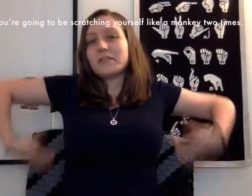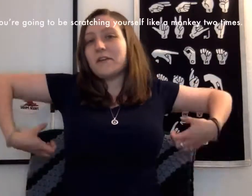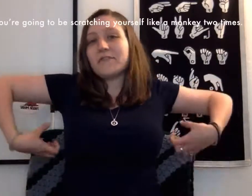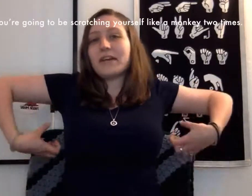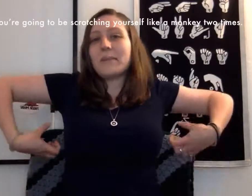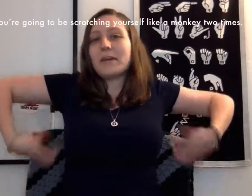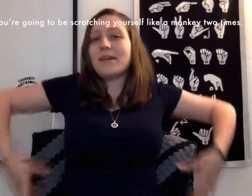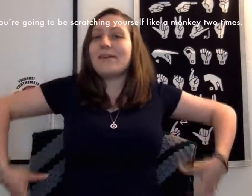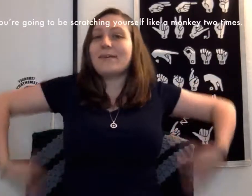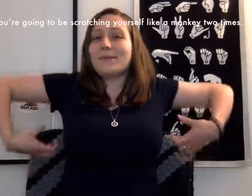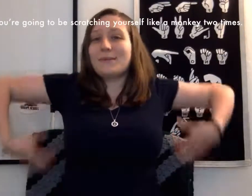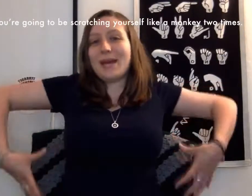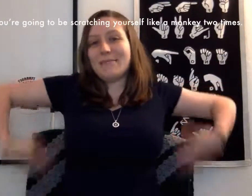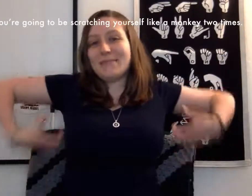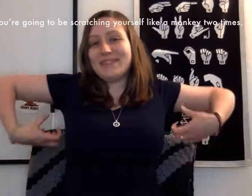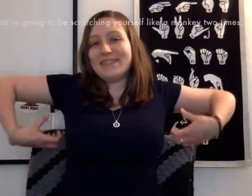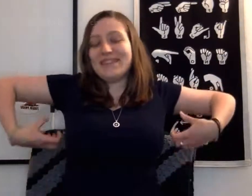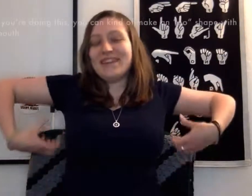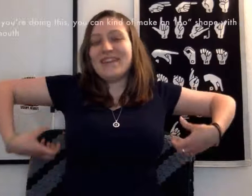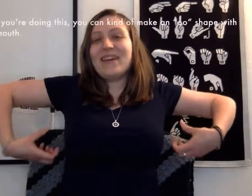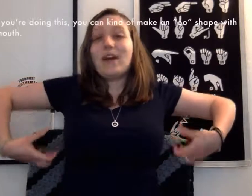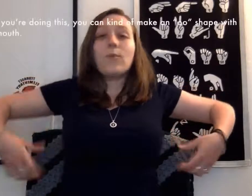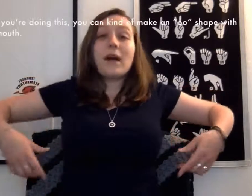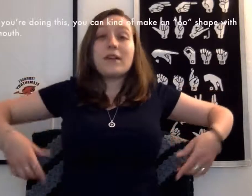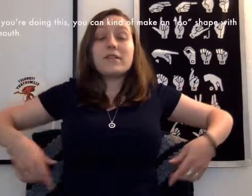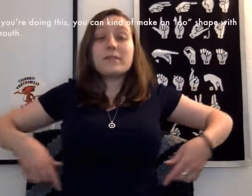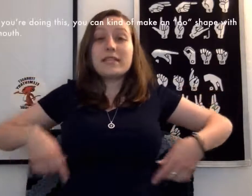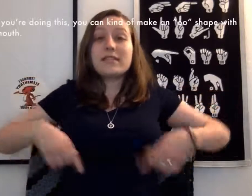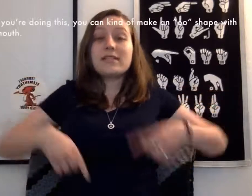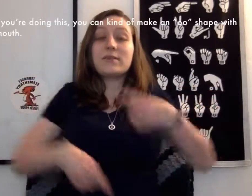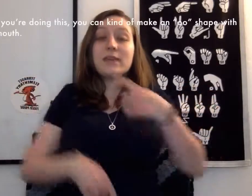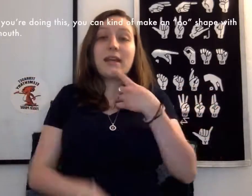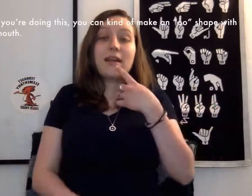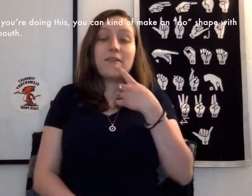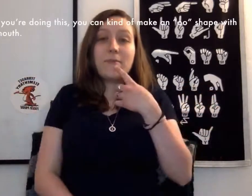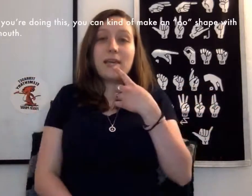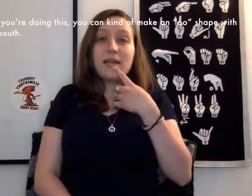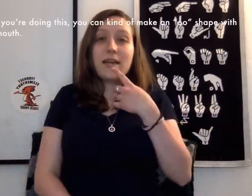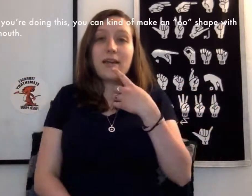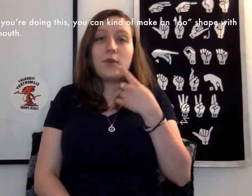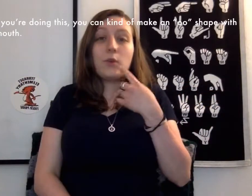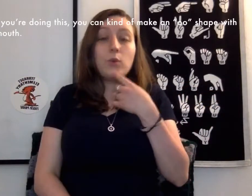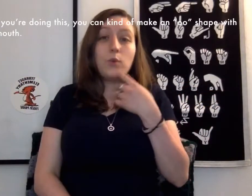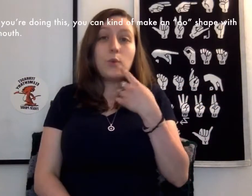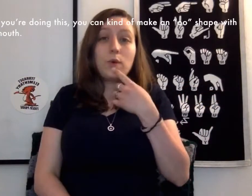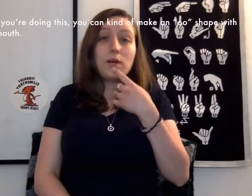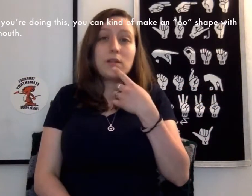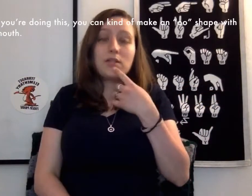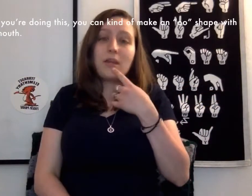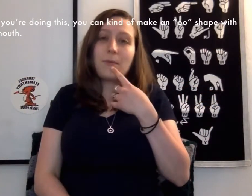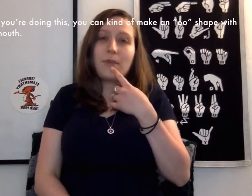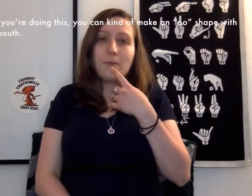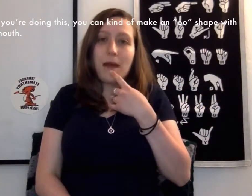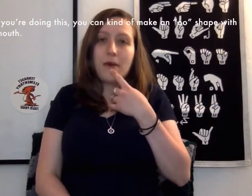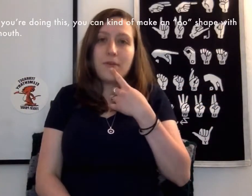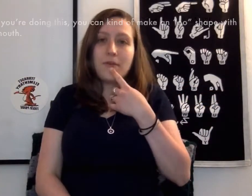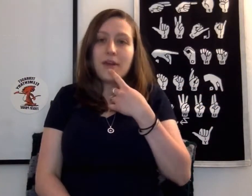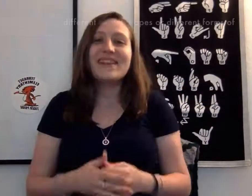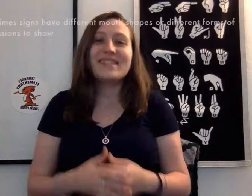like a monkey 2 times. While you're doing this, you can kind of make an ooh shape with your mouth.